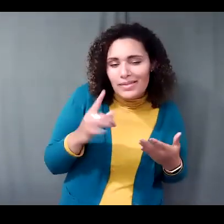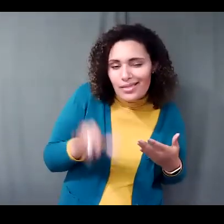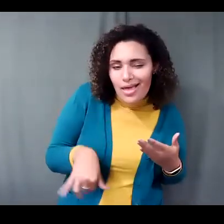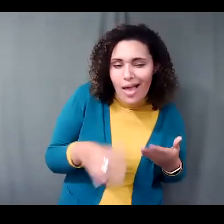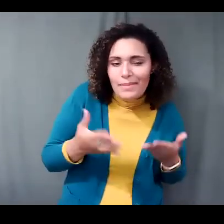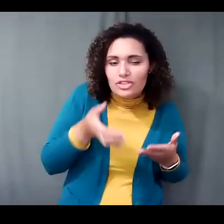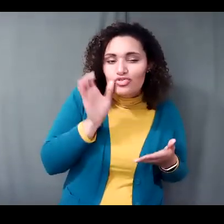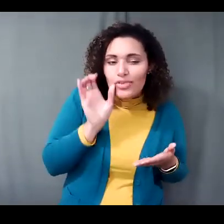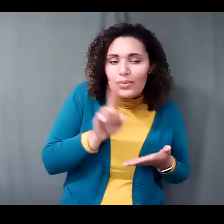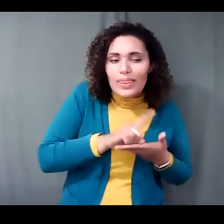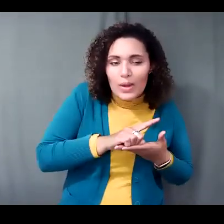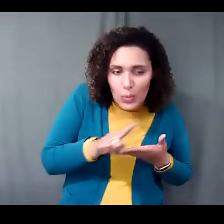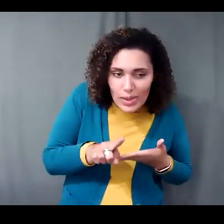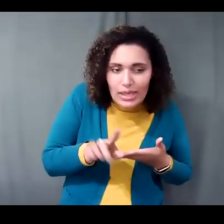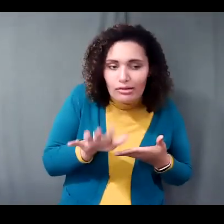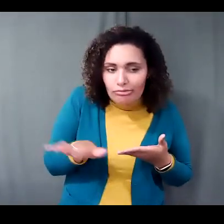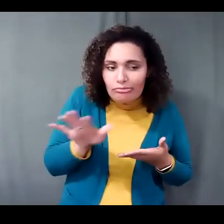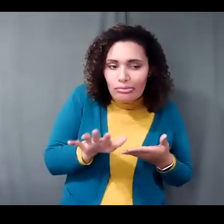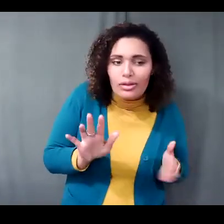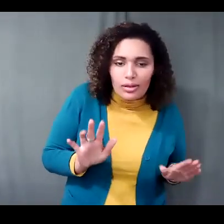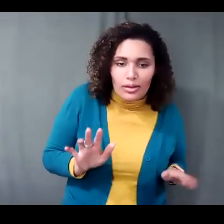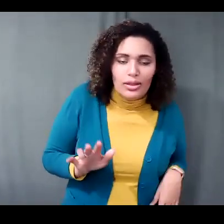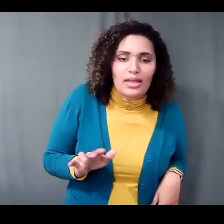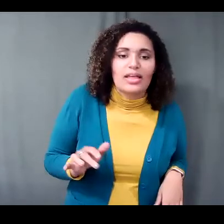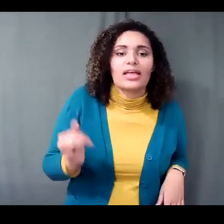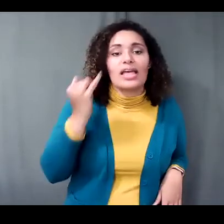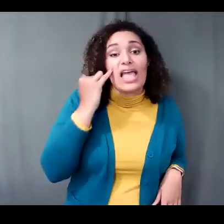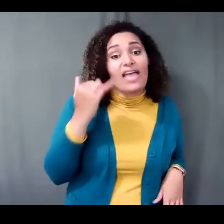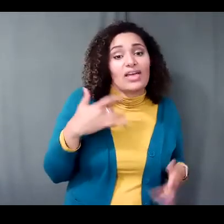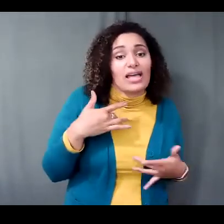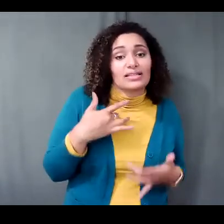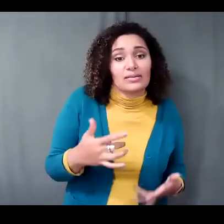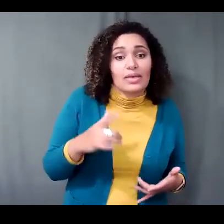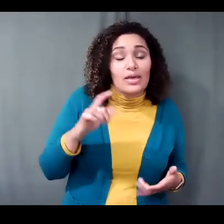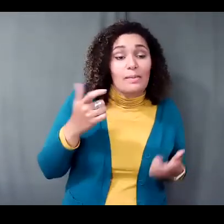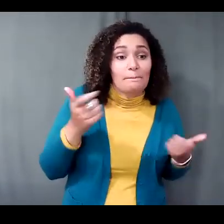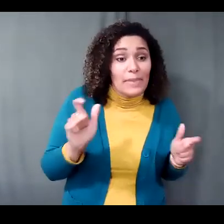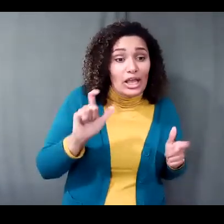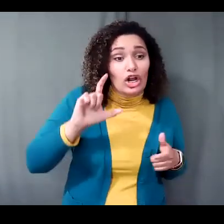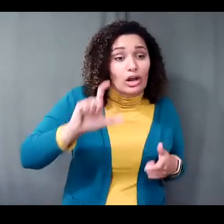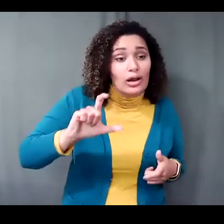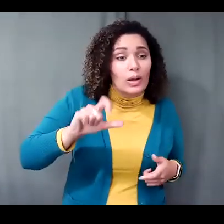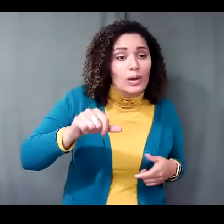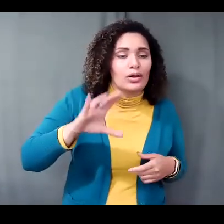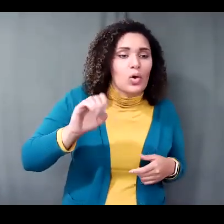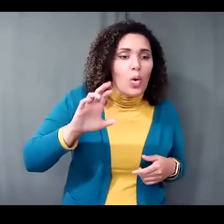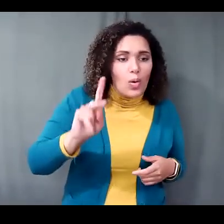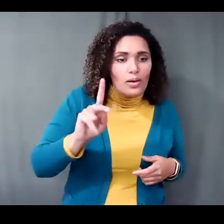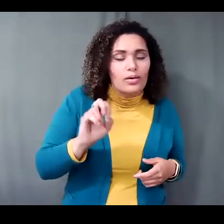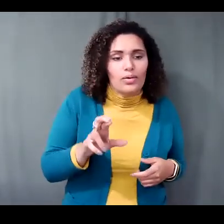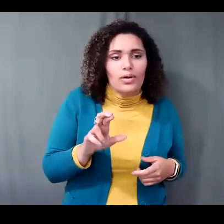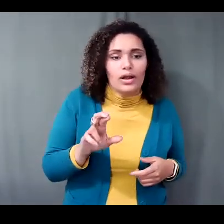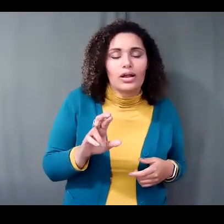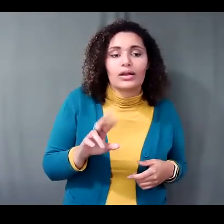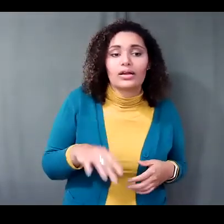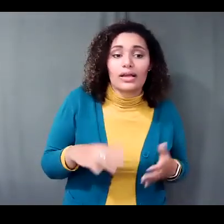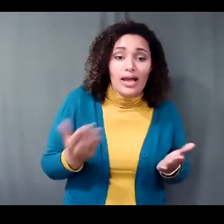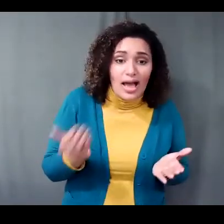exposed to oxygen. It is already aged. You can open this bottle, take a tiny little glass